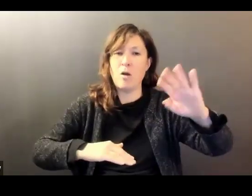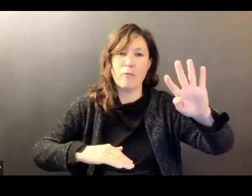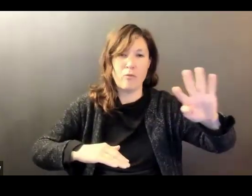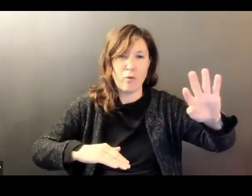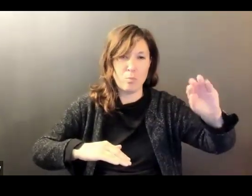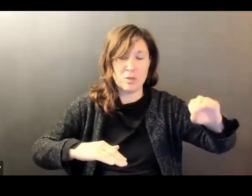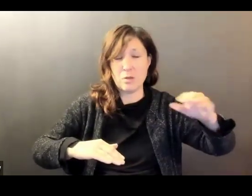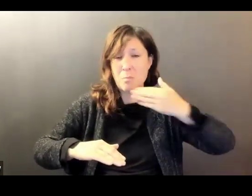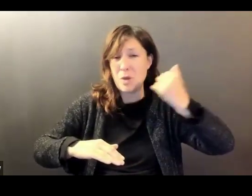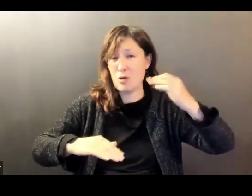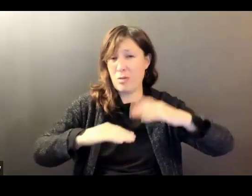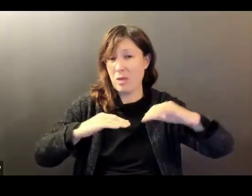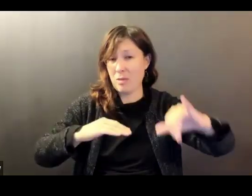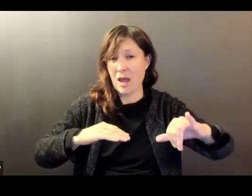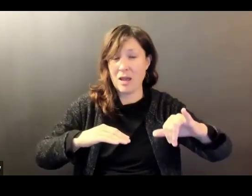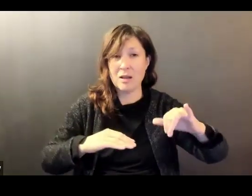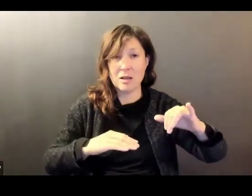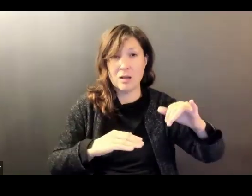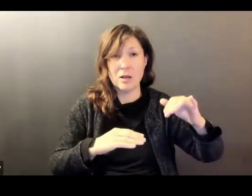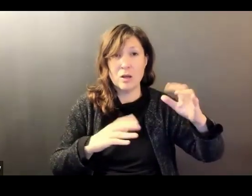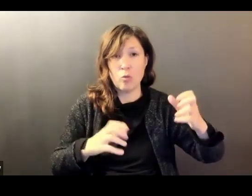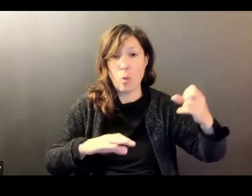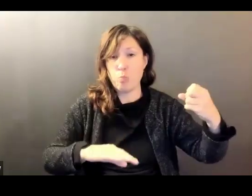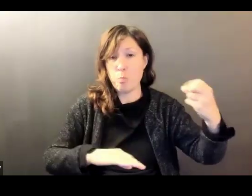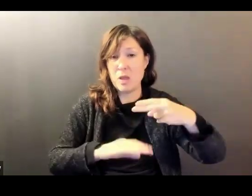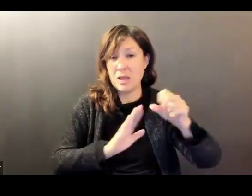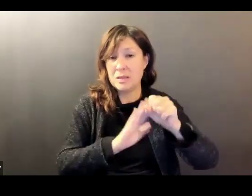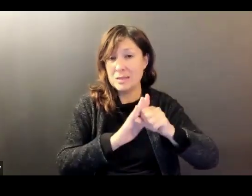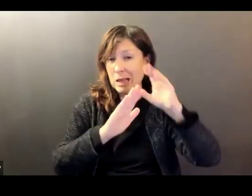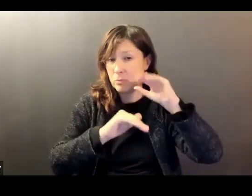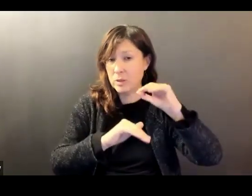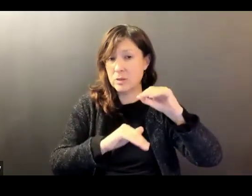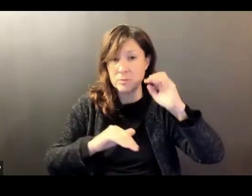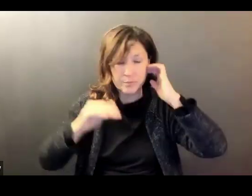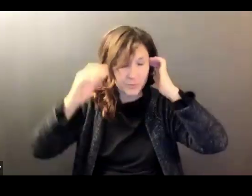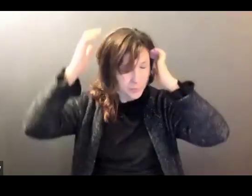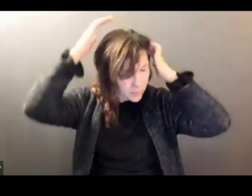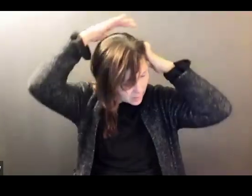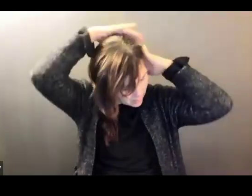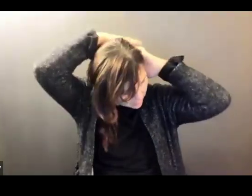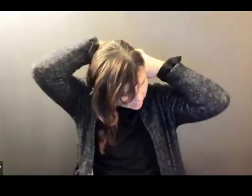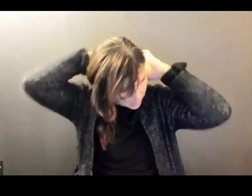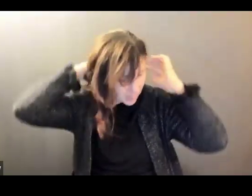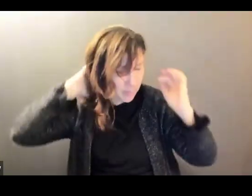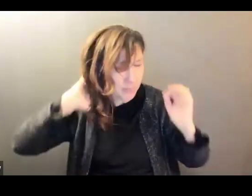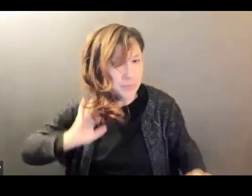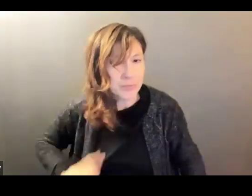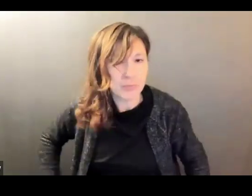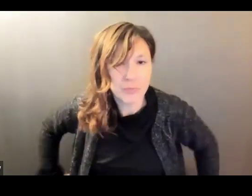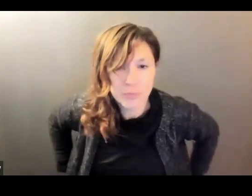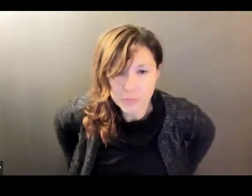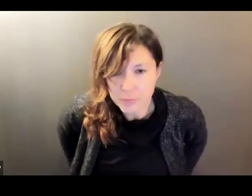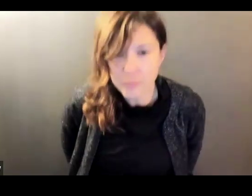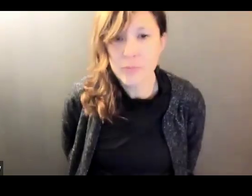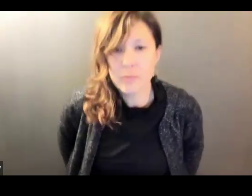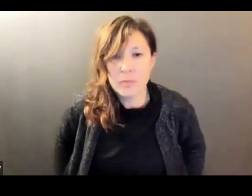really goals to outperform the state. But first, I would say first and foremost, to do better than